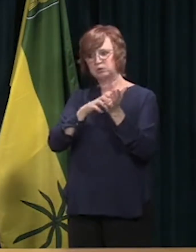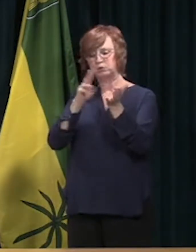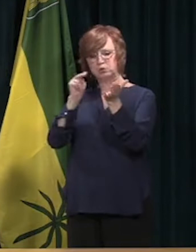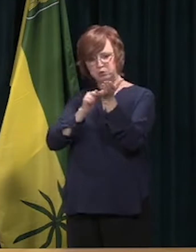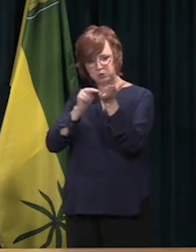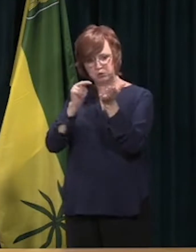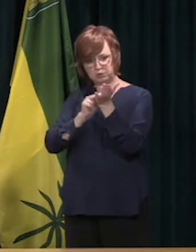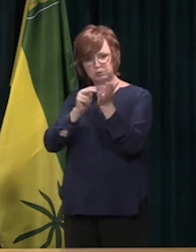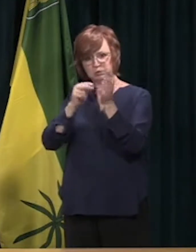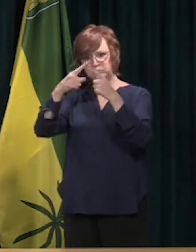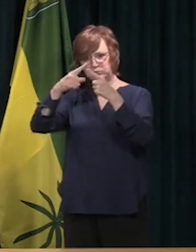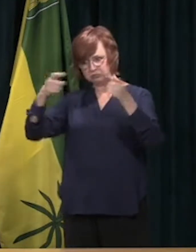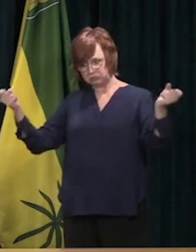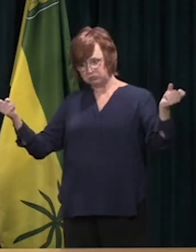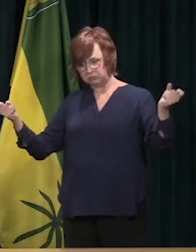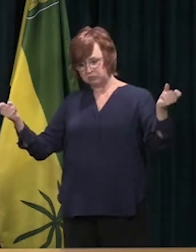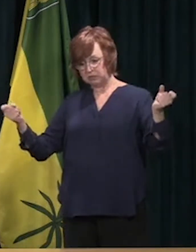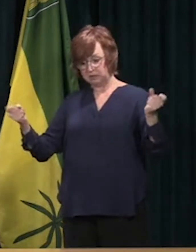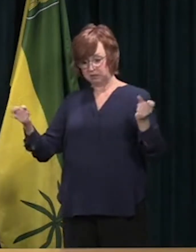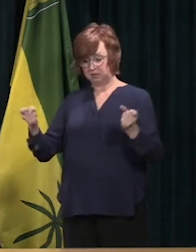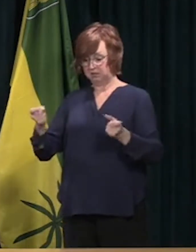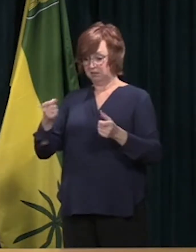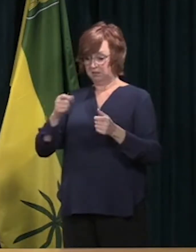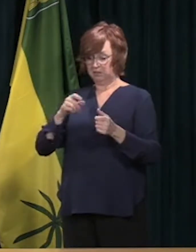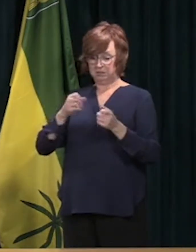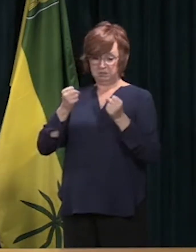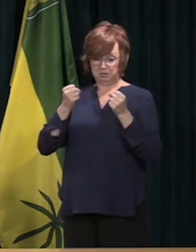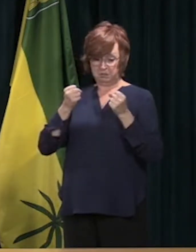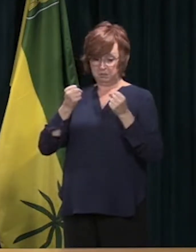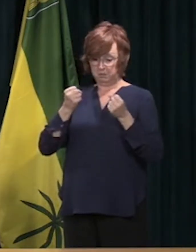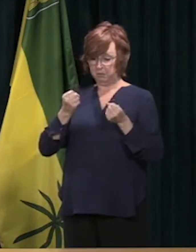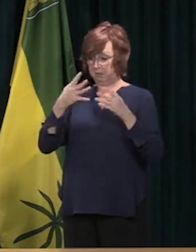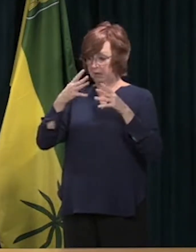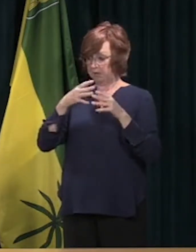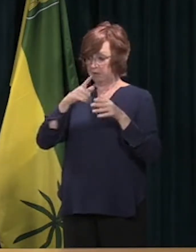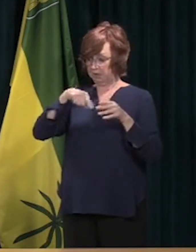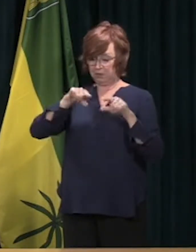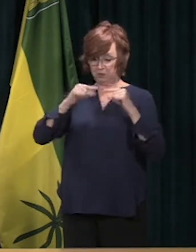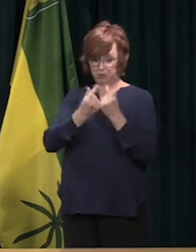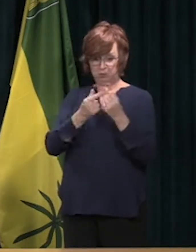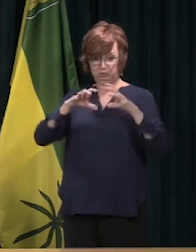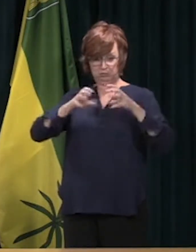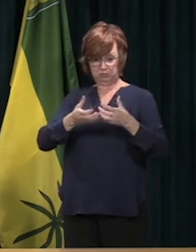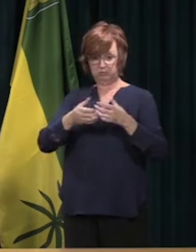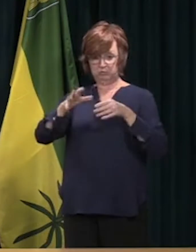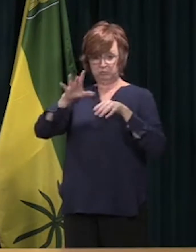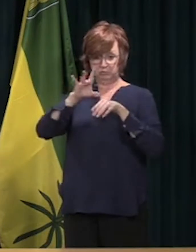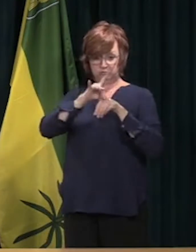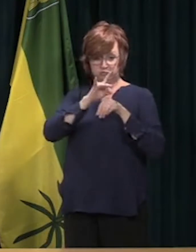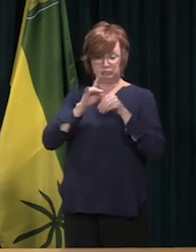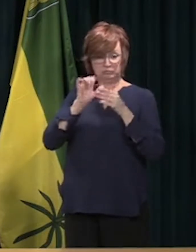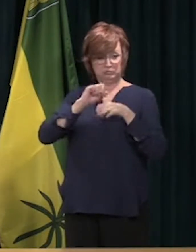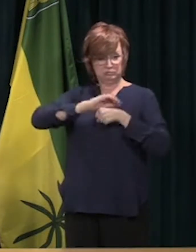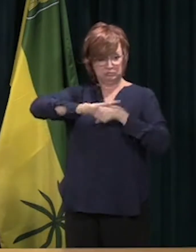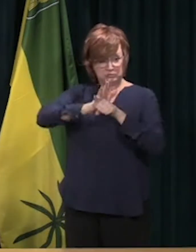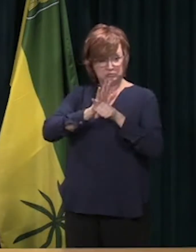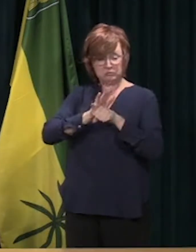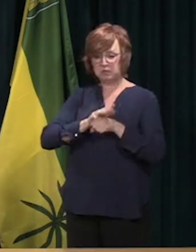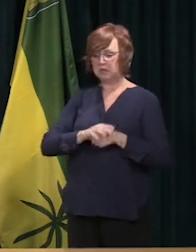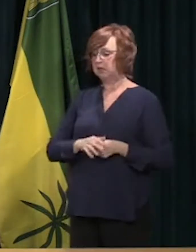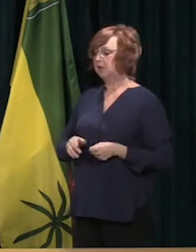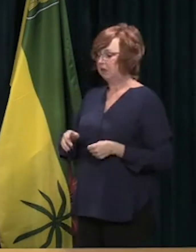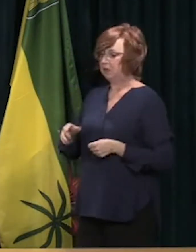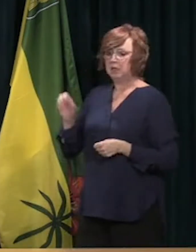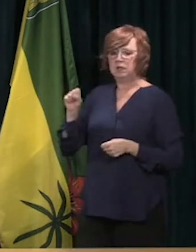other healthcare professionals, and how worried you are about how that might impact response. So we talked a bit about